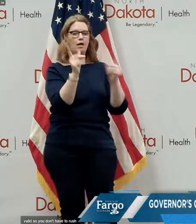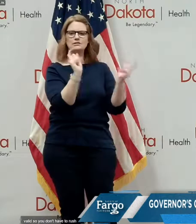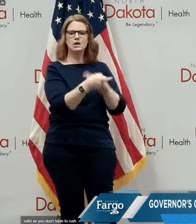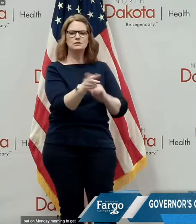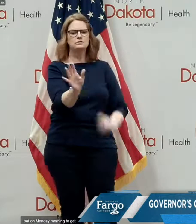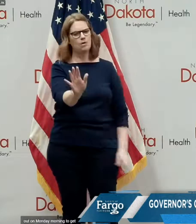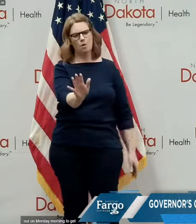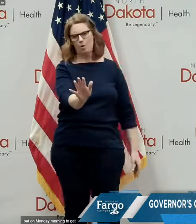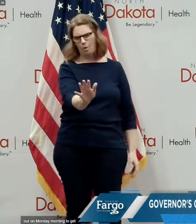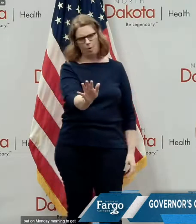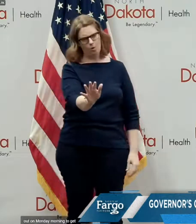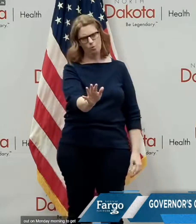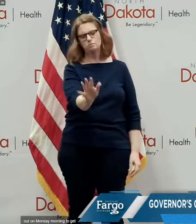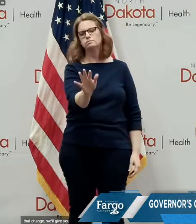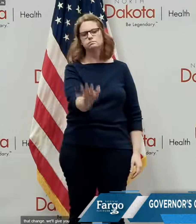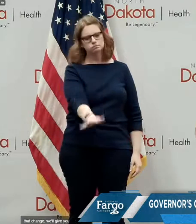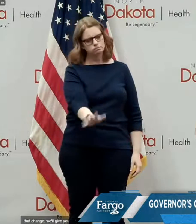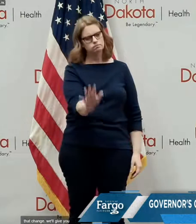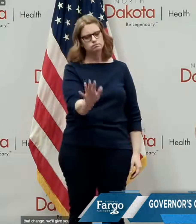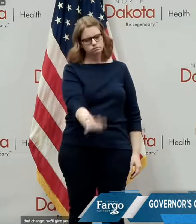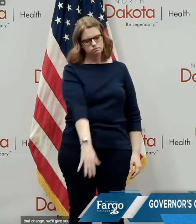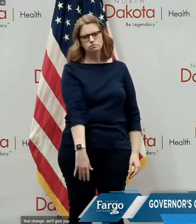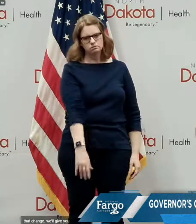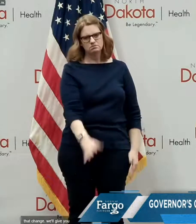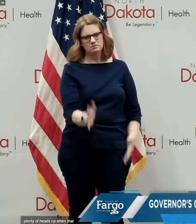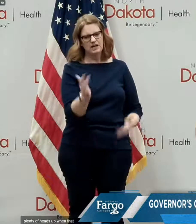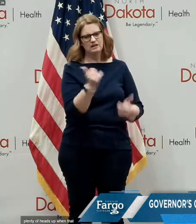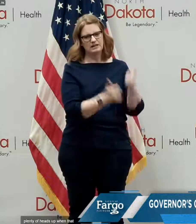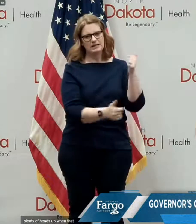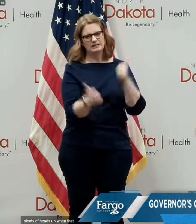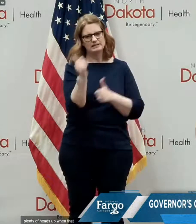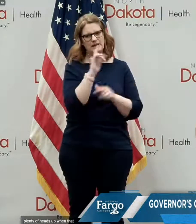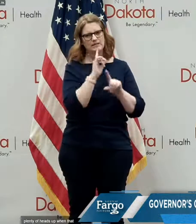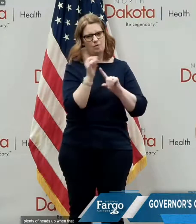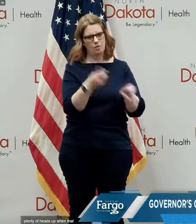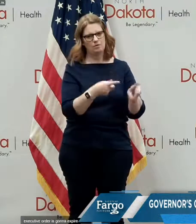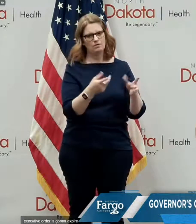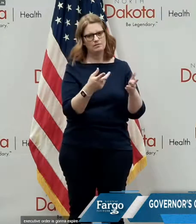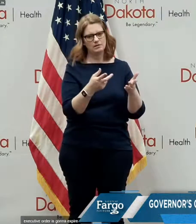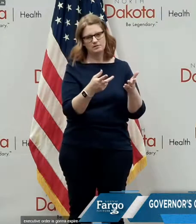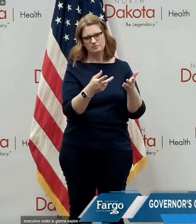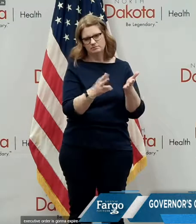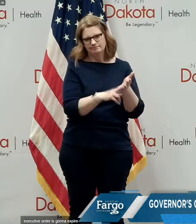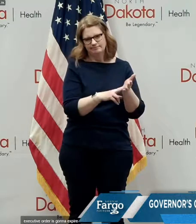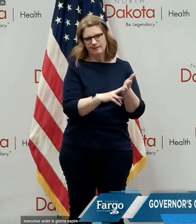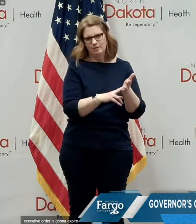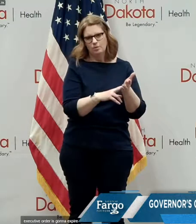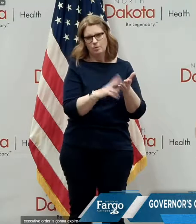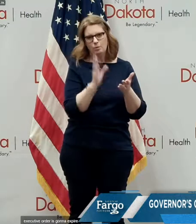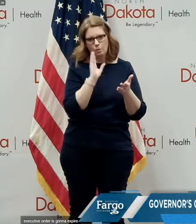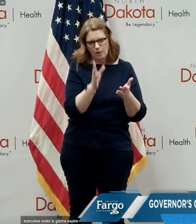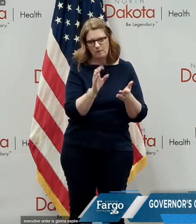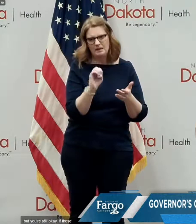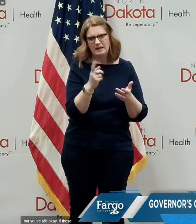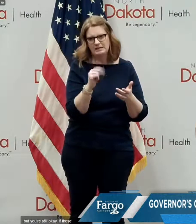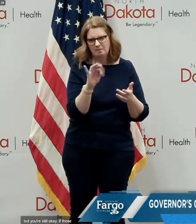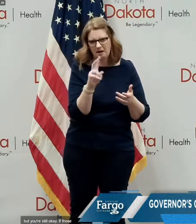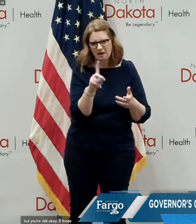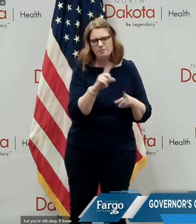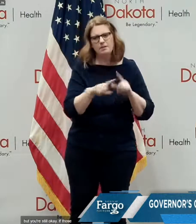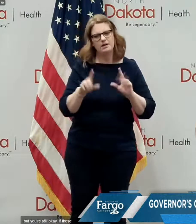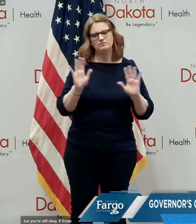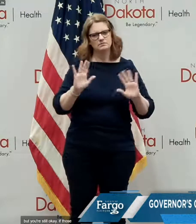you plenty of heads up when that executive order is going to expire, but you're still okay if those have expired after